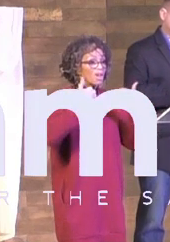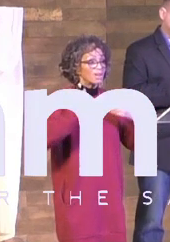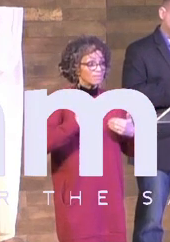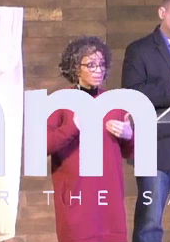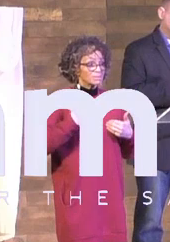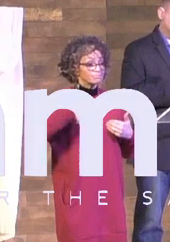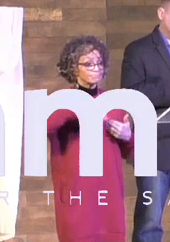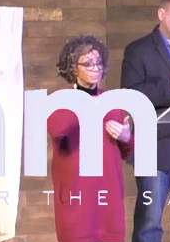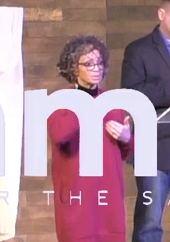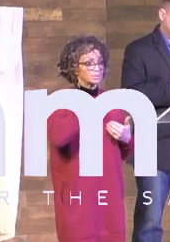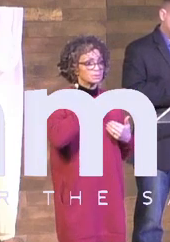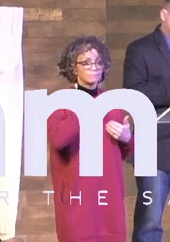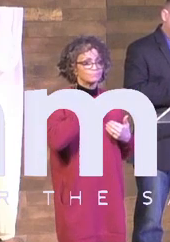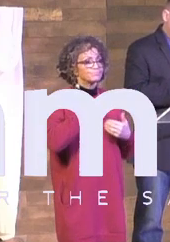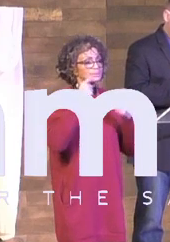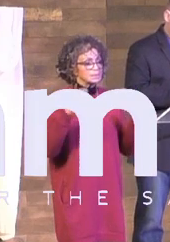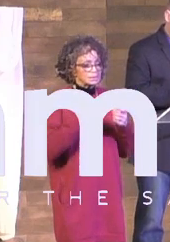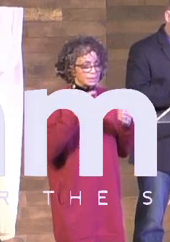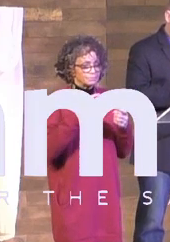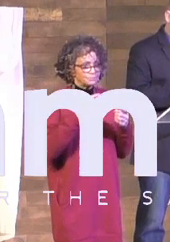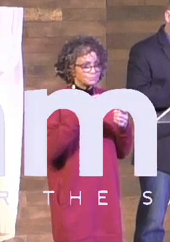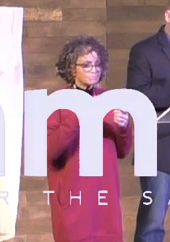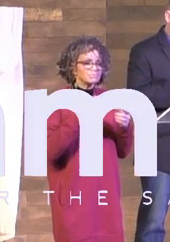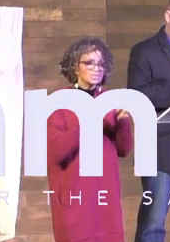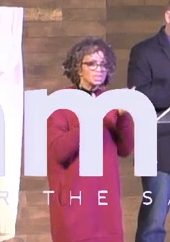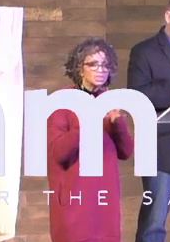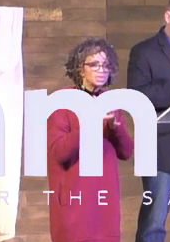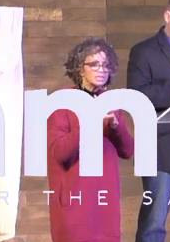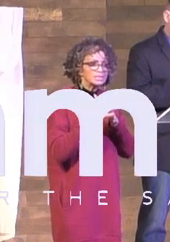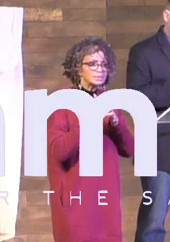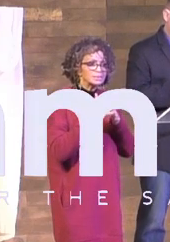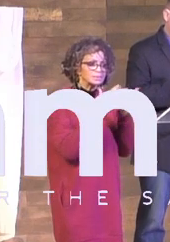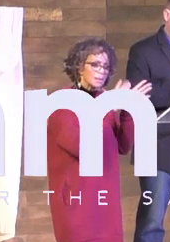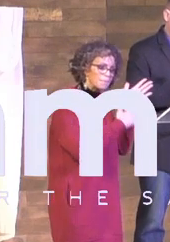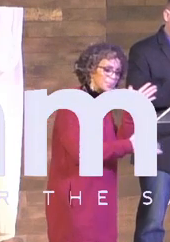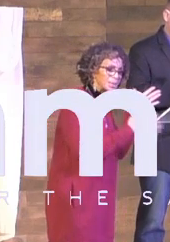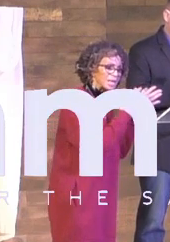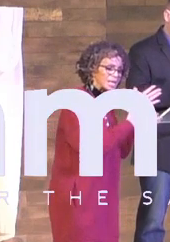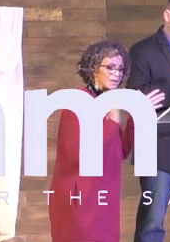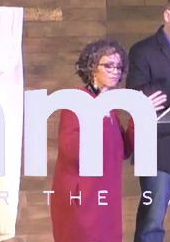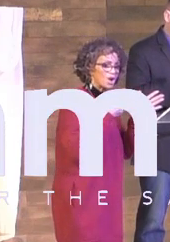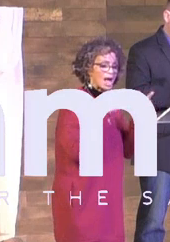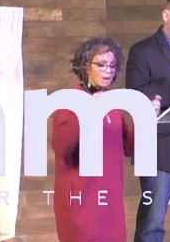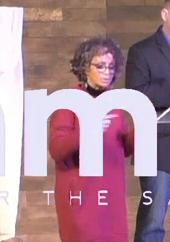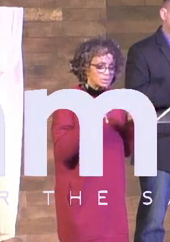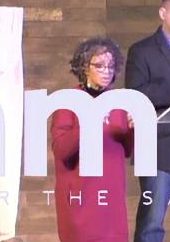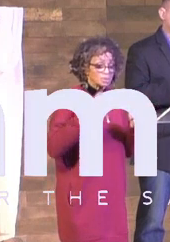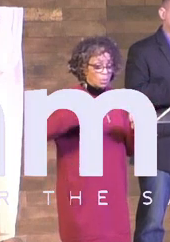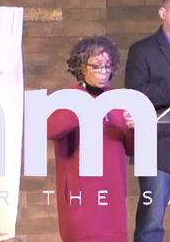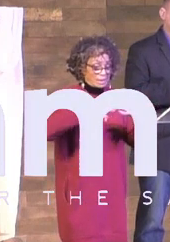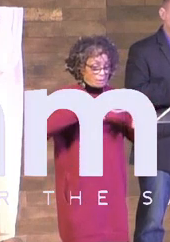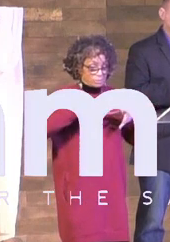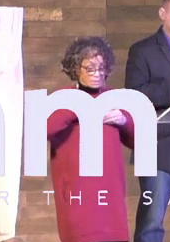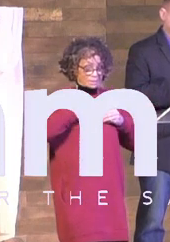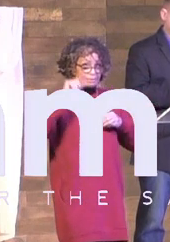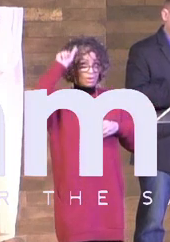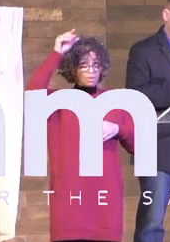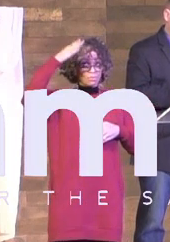sin. Jesus shed his blood for our combined sins so that we could receive grace and